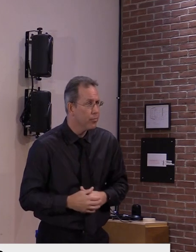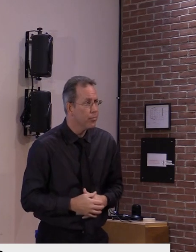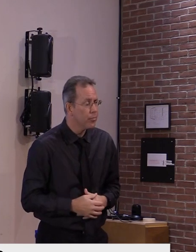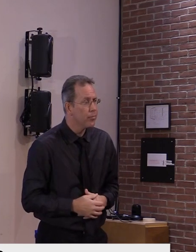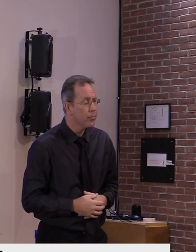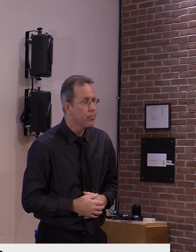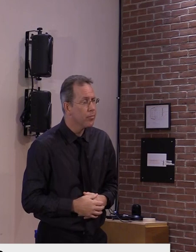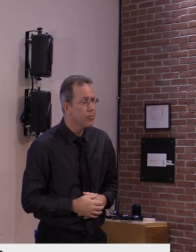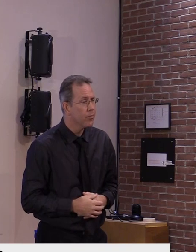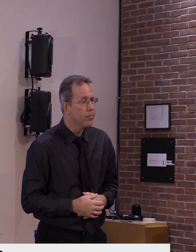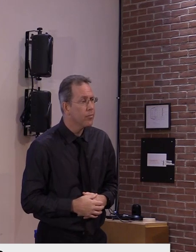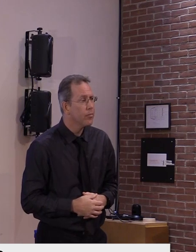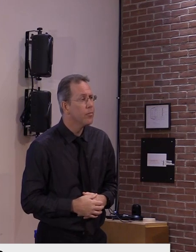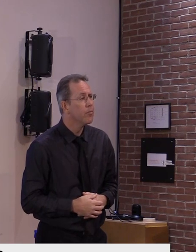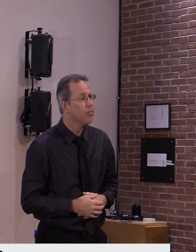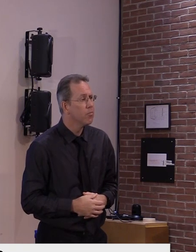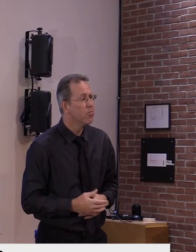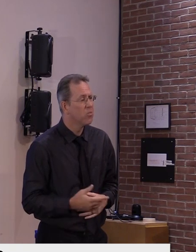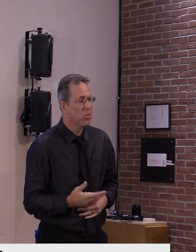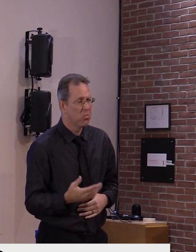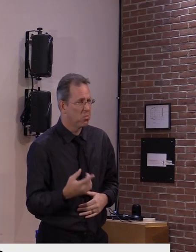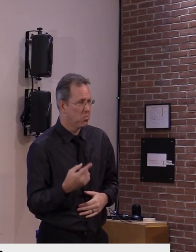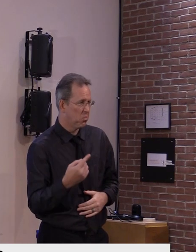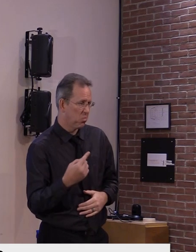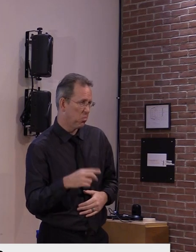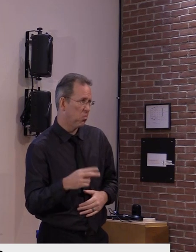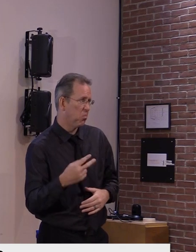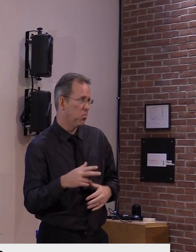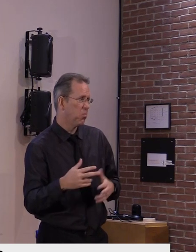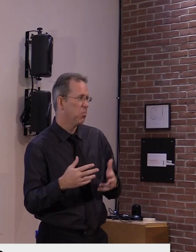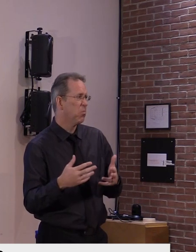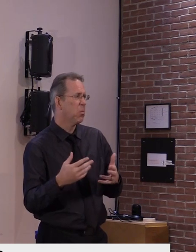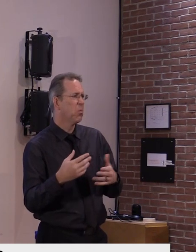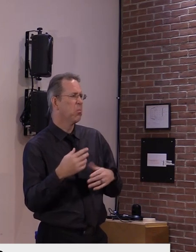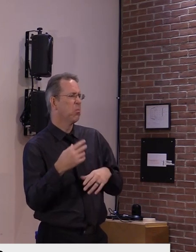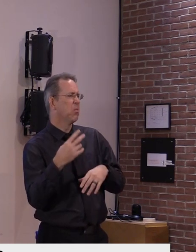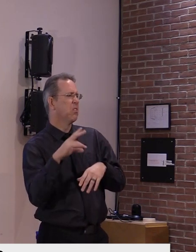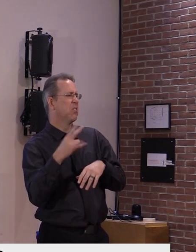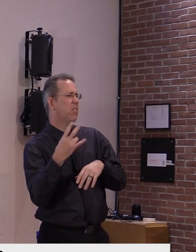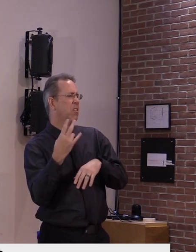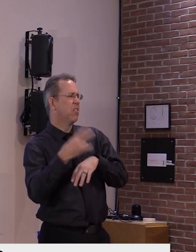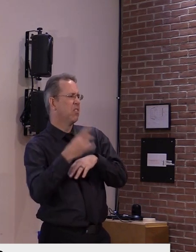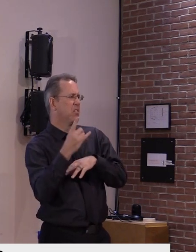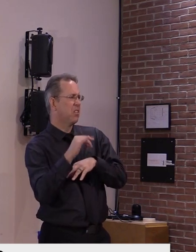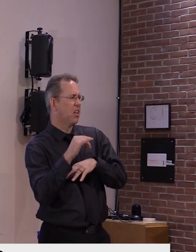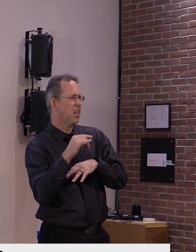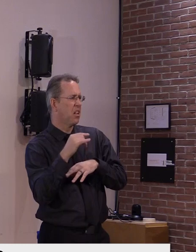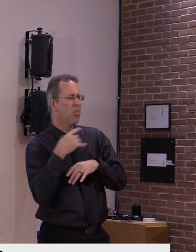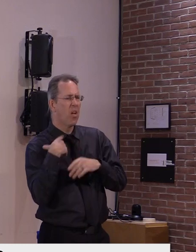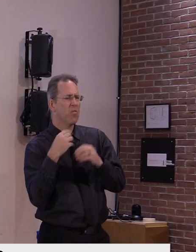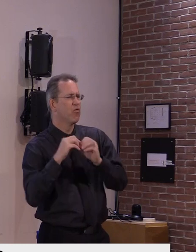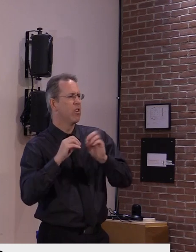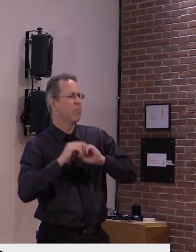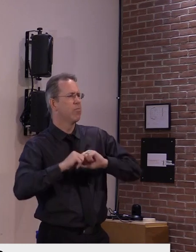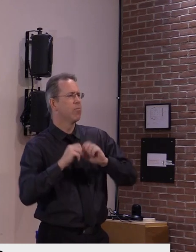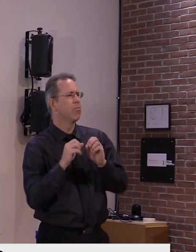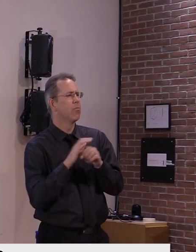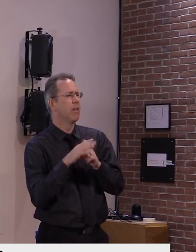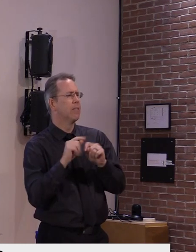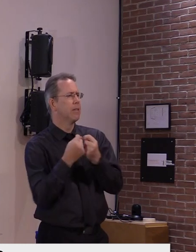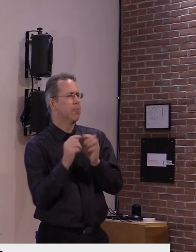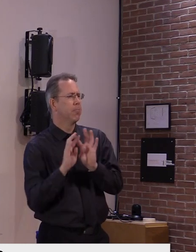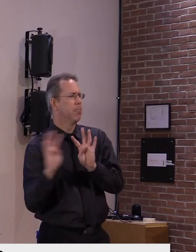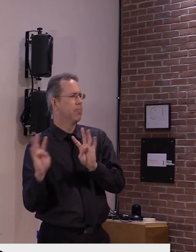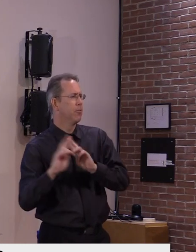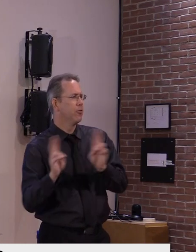it's a week and a day away, so it's pretty substantial. And this is Dr. Levine calling just to add my